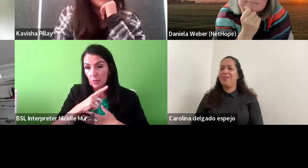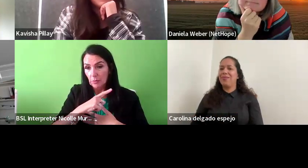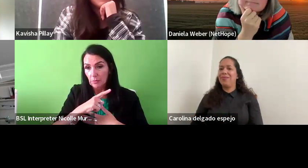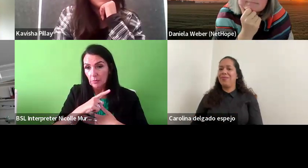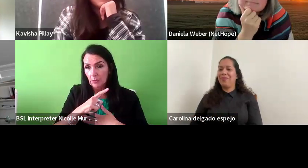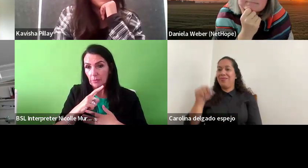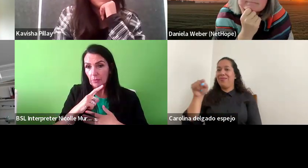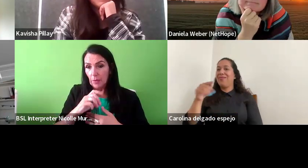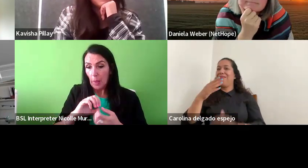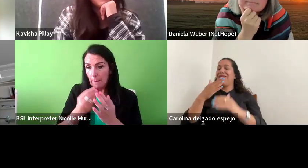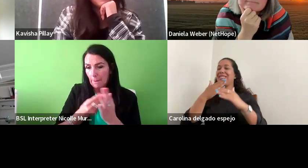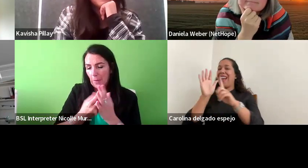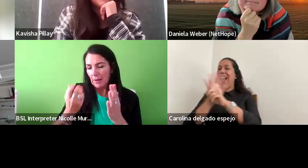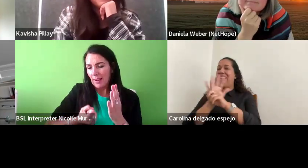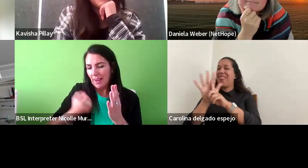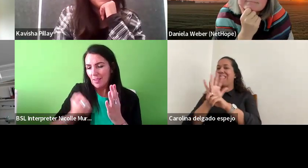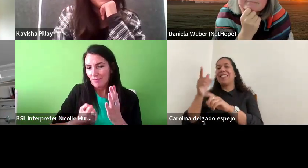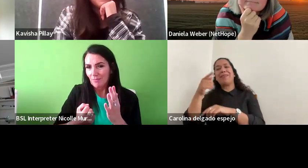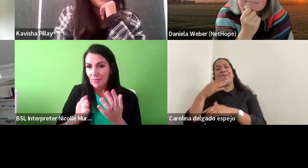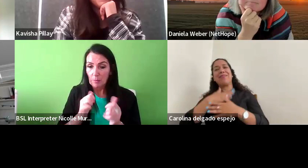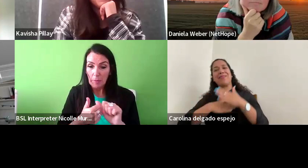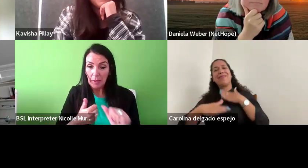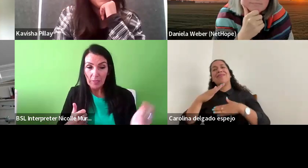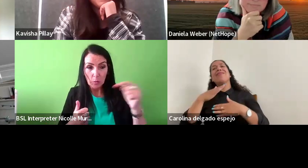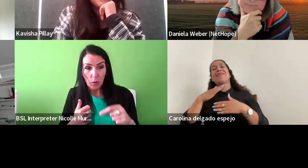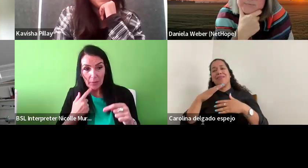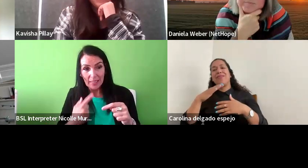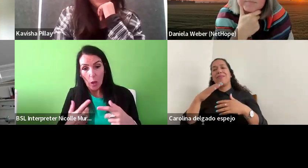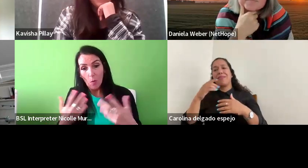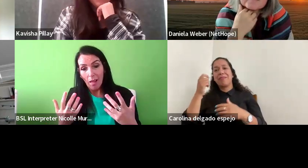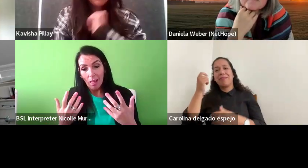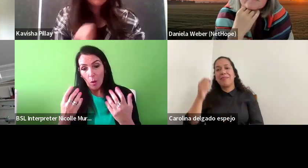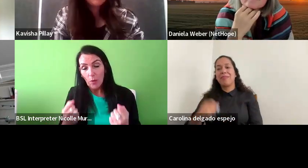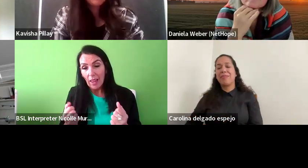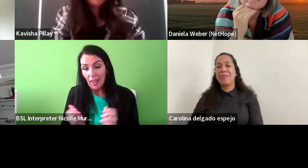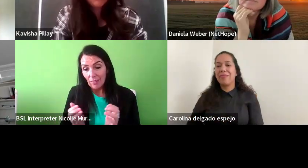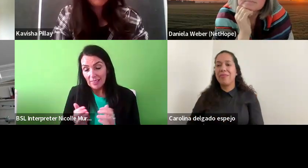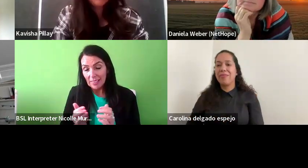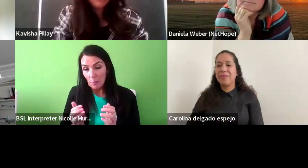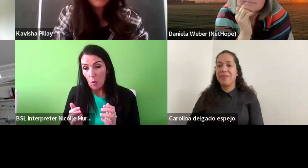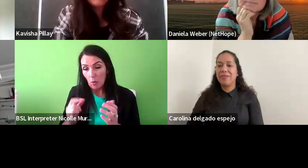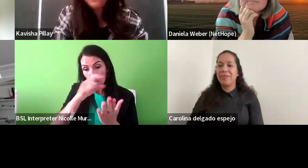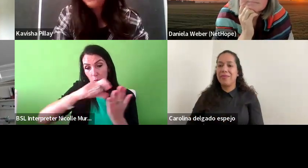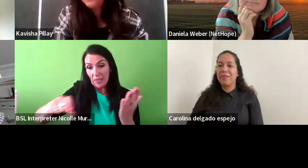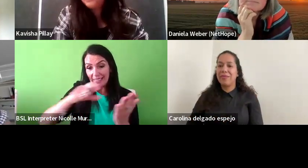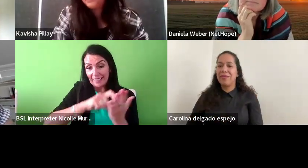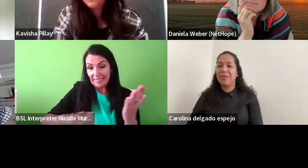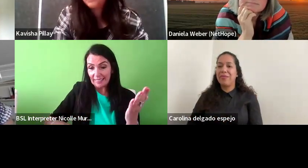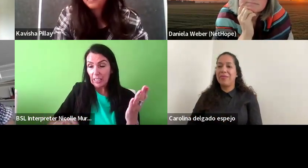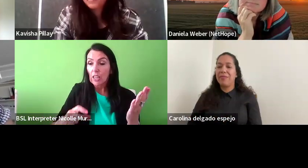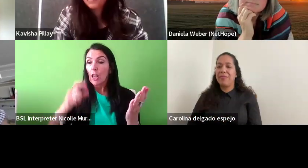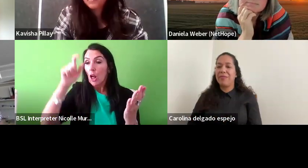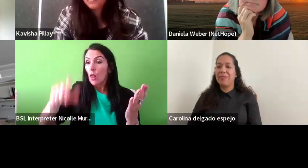they are making money. And many companies would come out and say, well, we do have small print. It's up to the consumer or